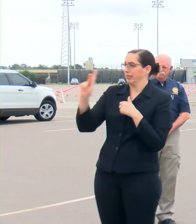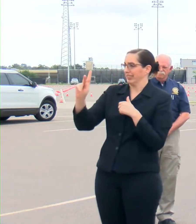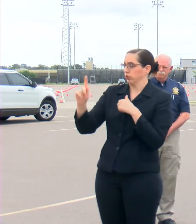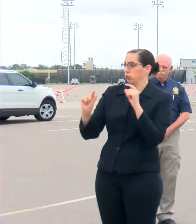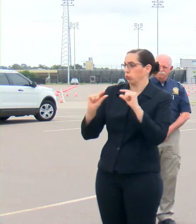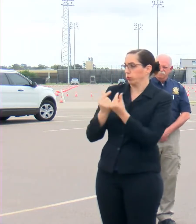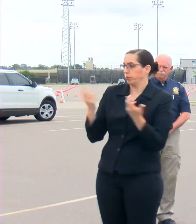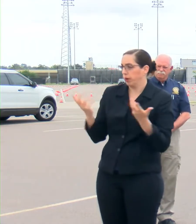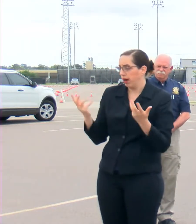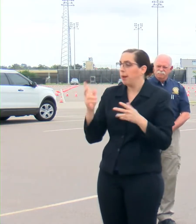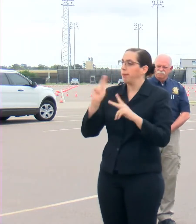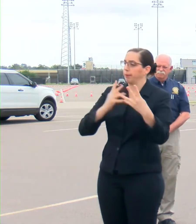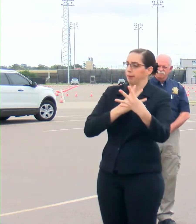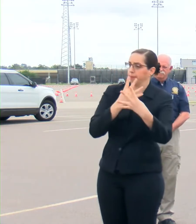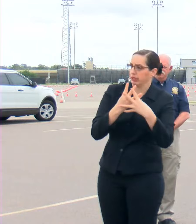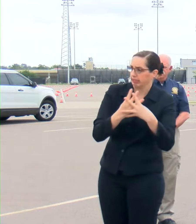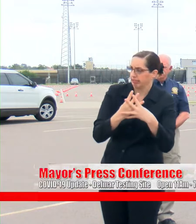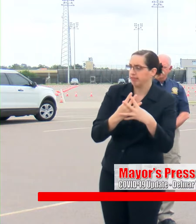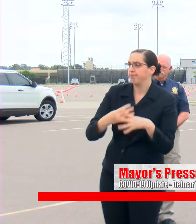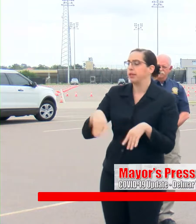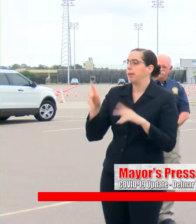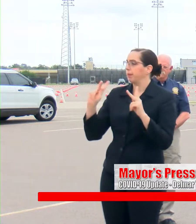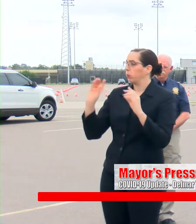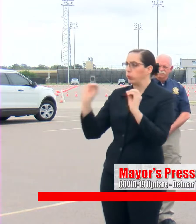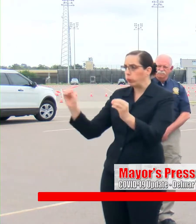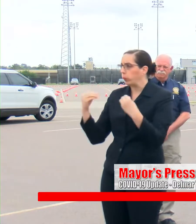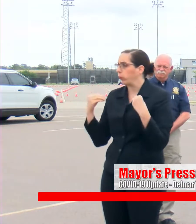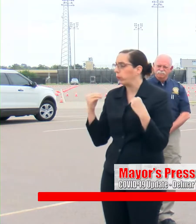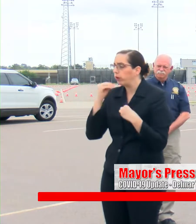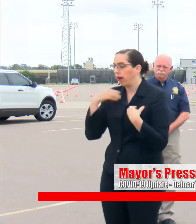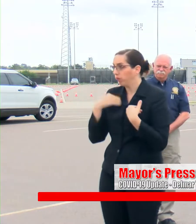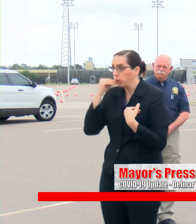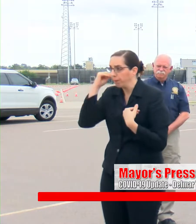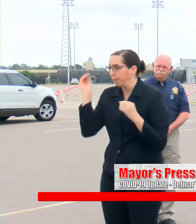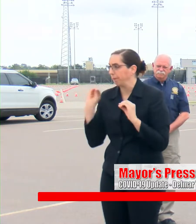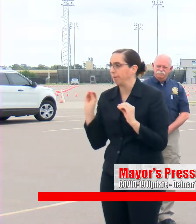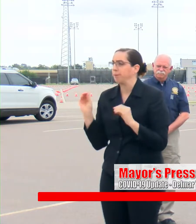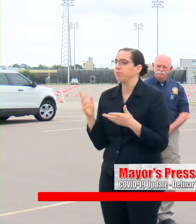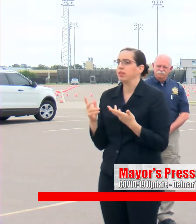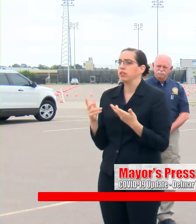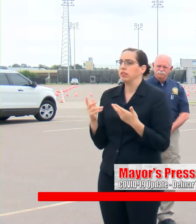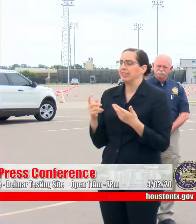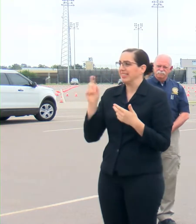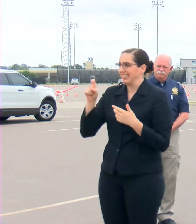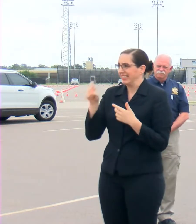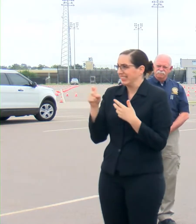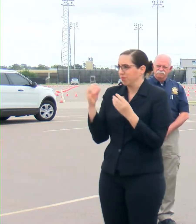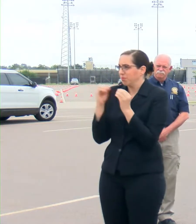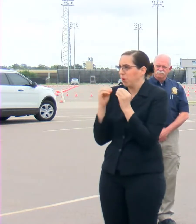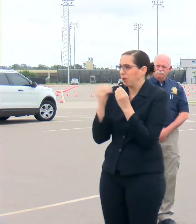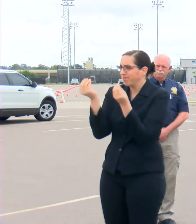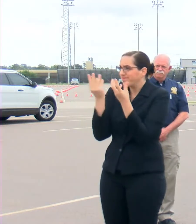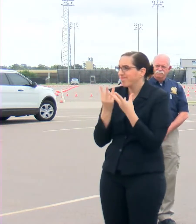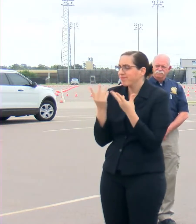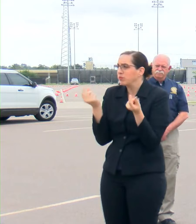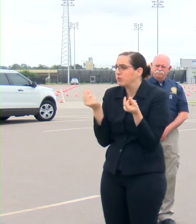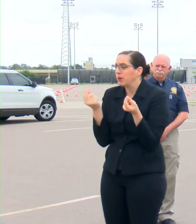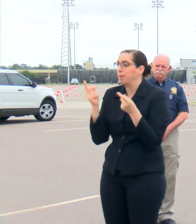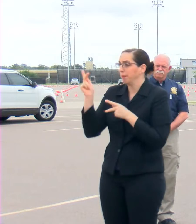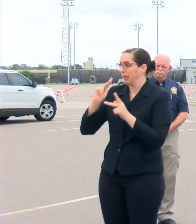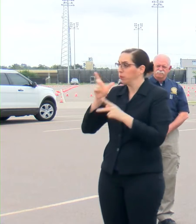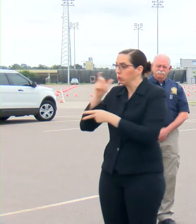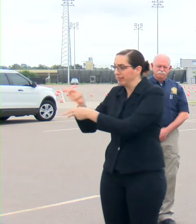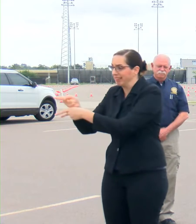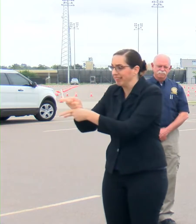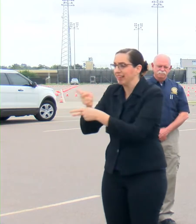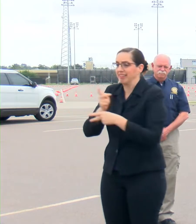prison and the homeless, we really need input input from you and the people taking care of them have